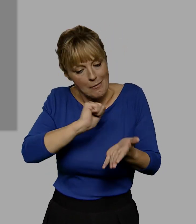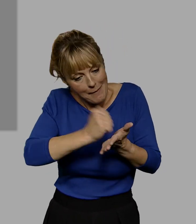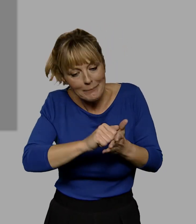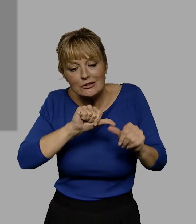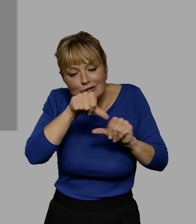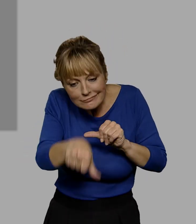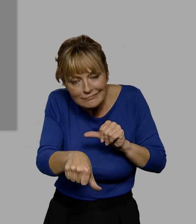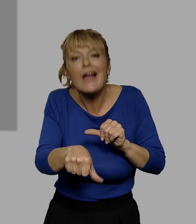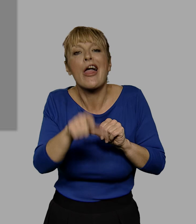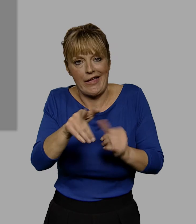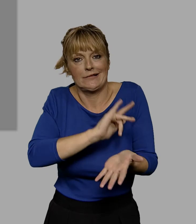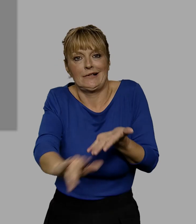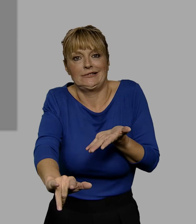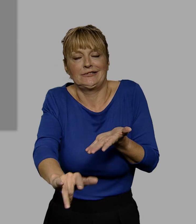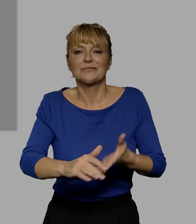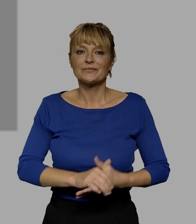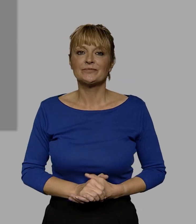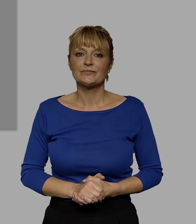next BSL plan, then delete it.